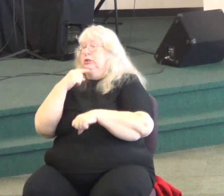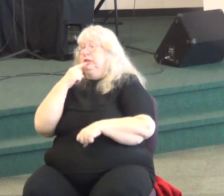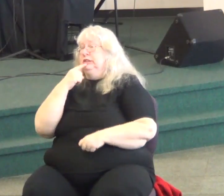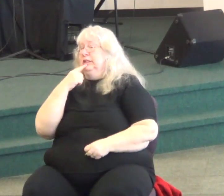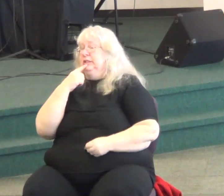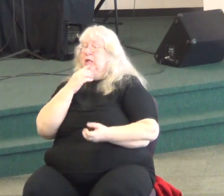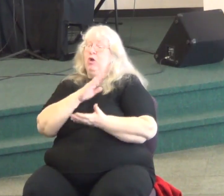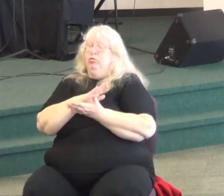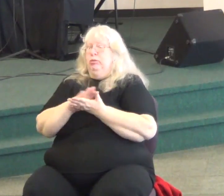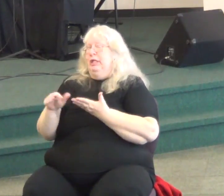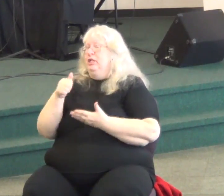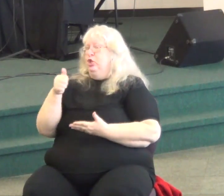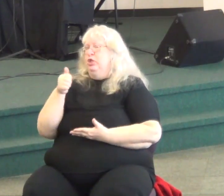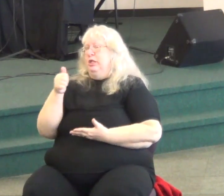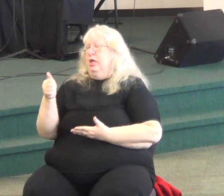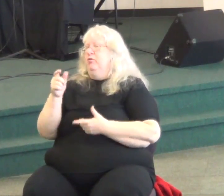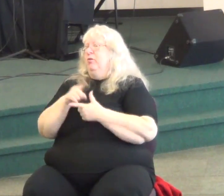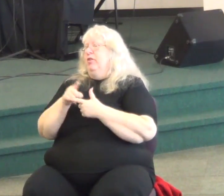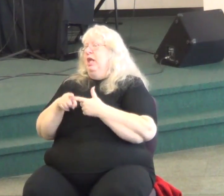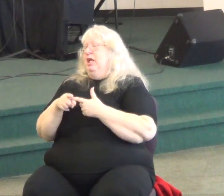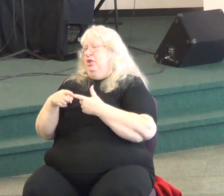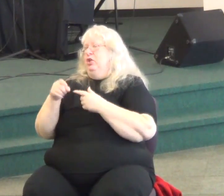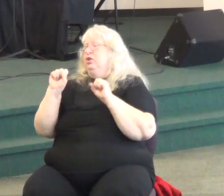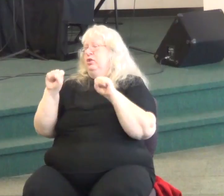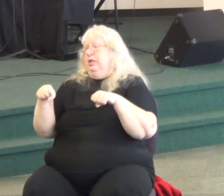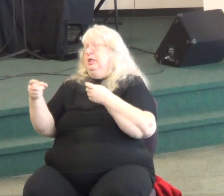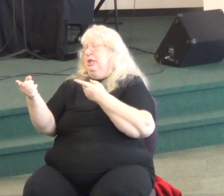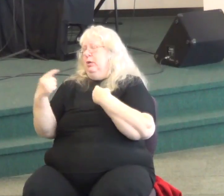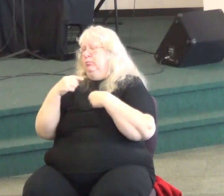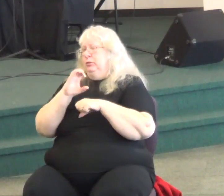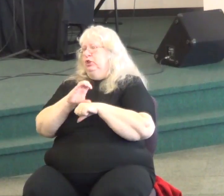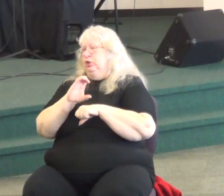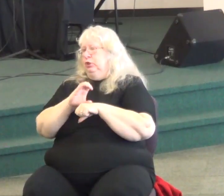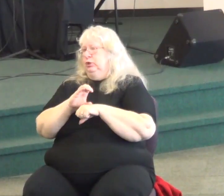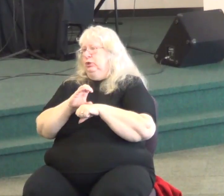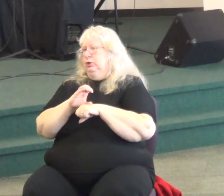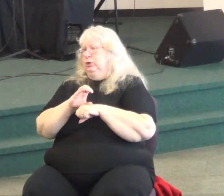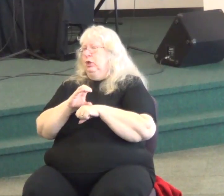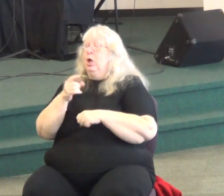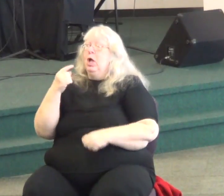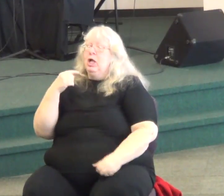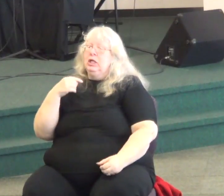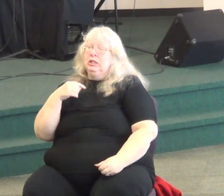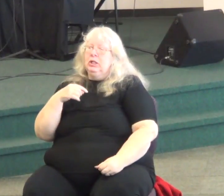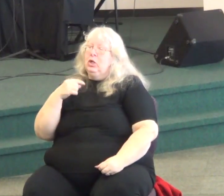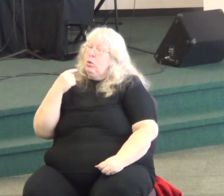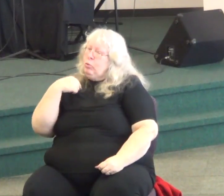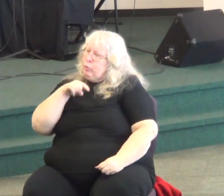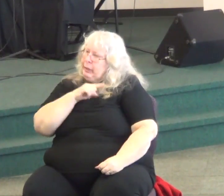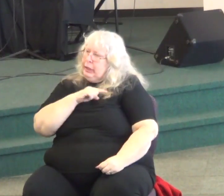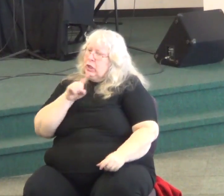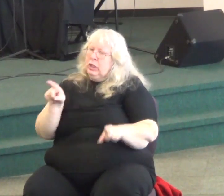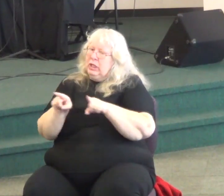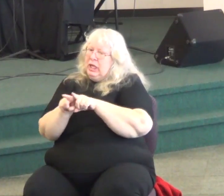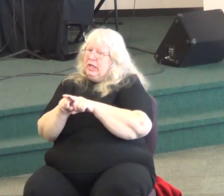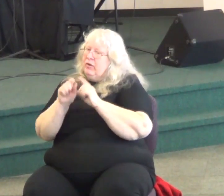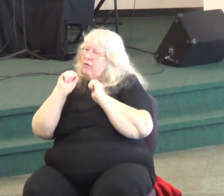We're fishers of men, church. We fish for men and we catch them. And then when we catch